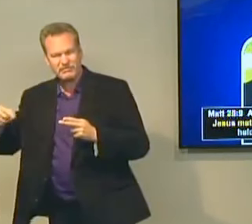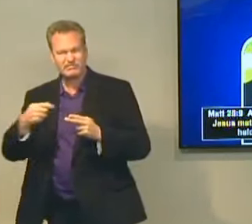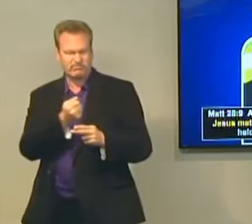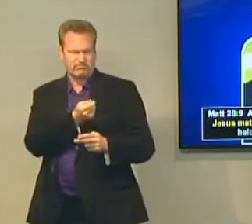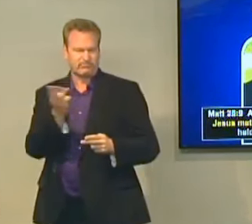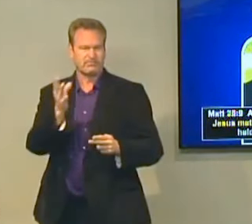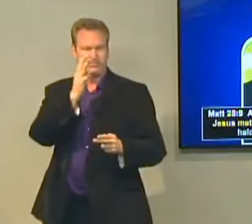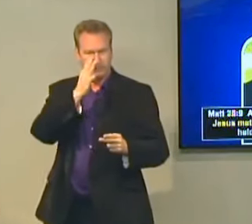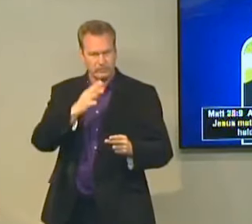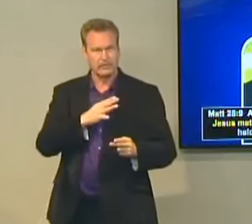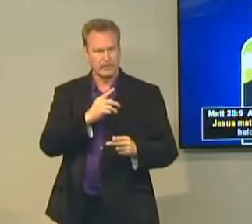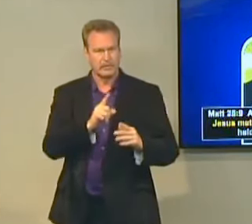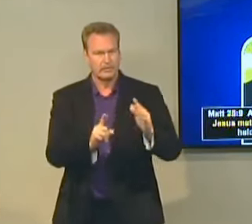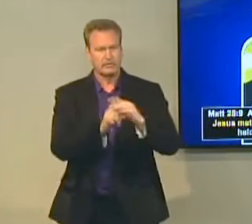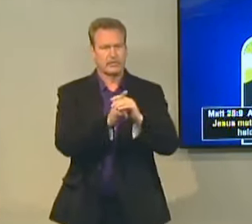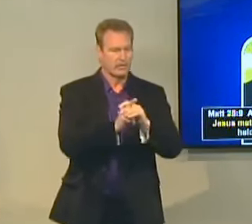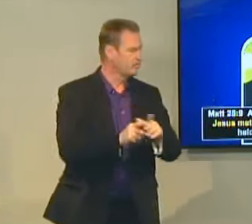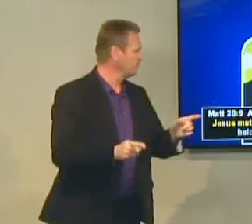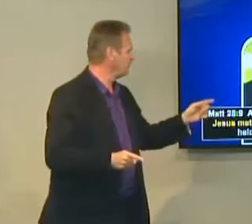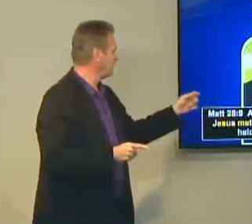The second appearance was to a group of several women.